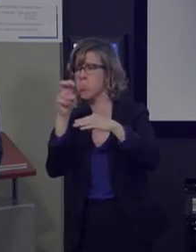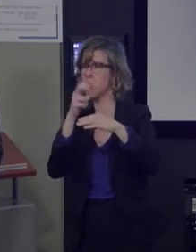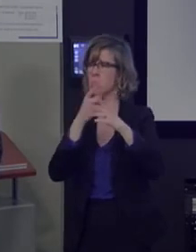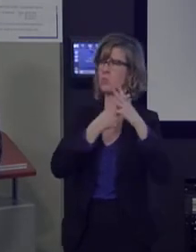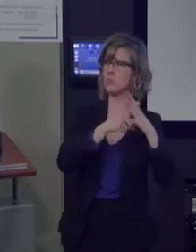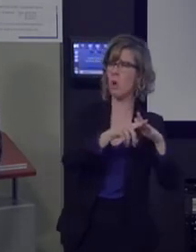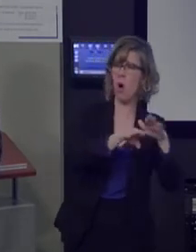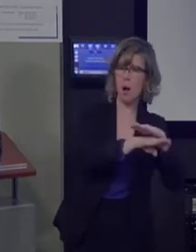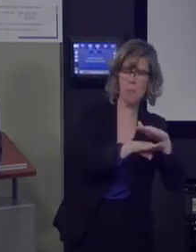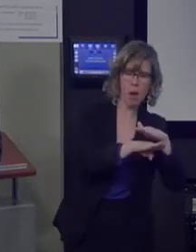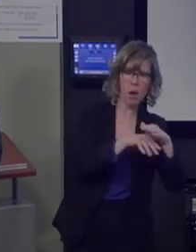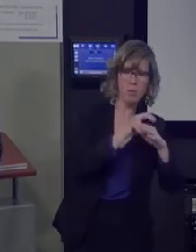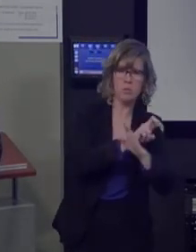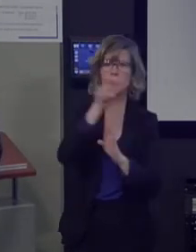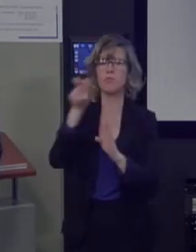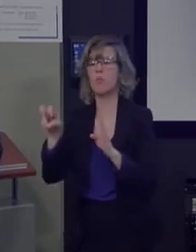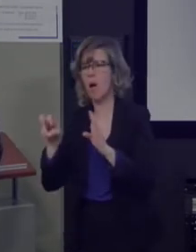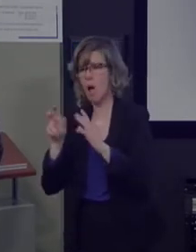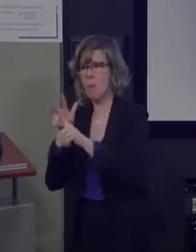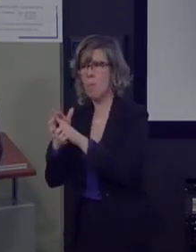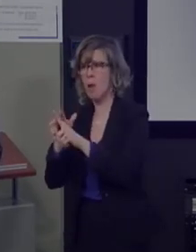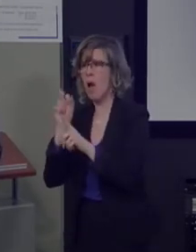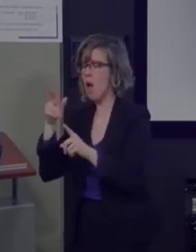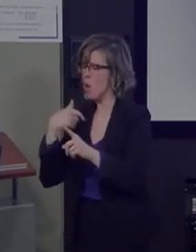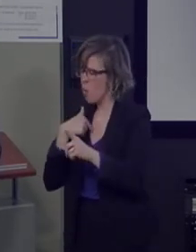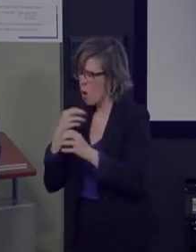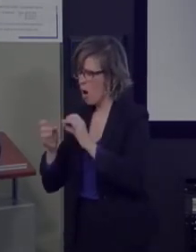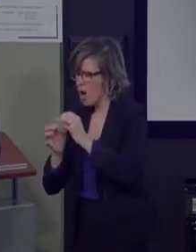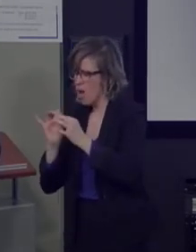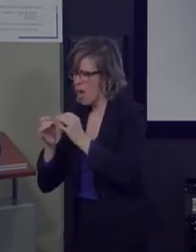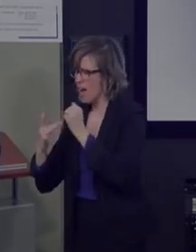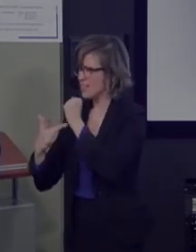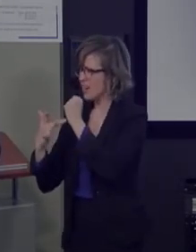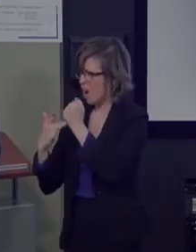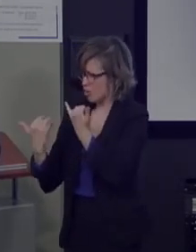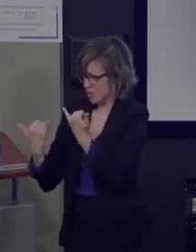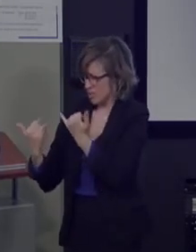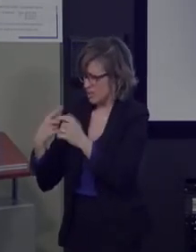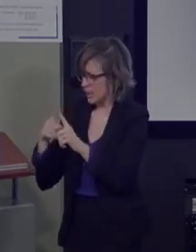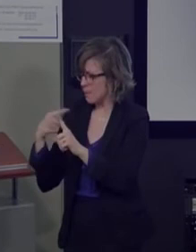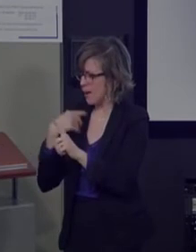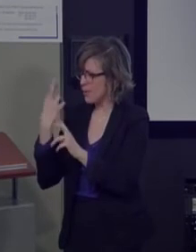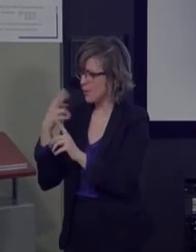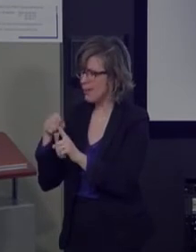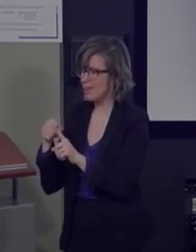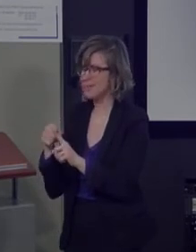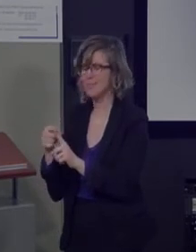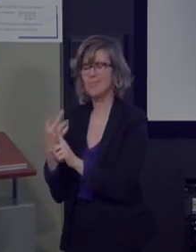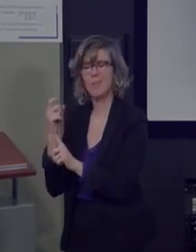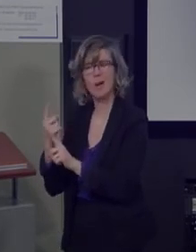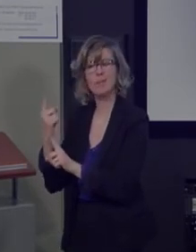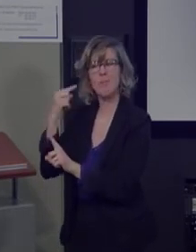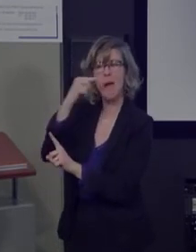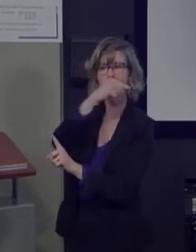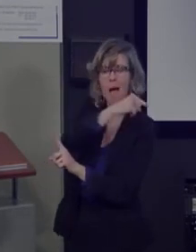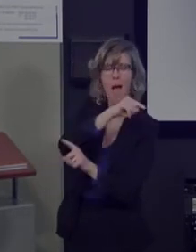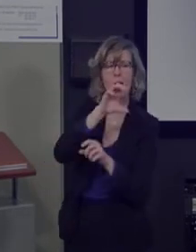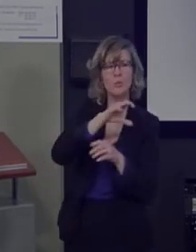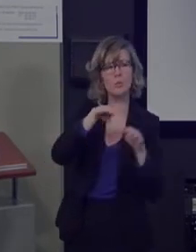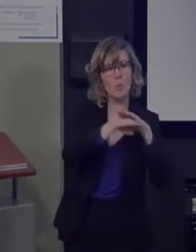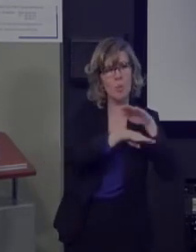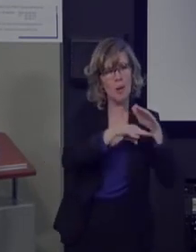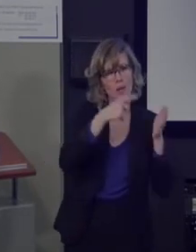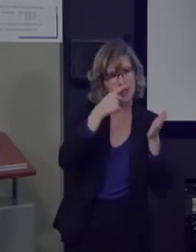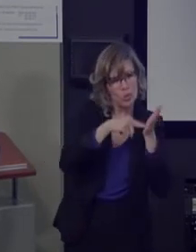Or you might be using technology, trying to do a piece of engineering, and you realize you have to start doing some basic research in order to